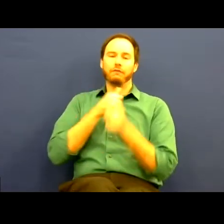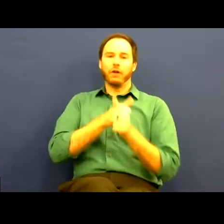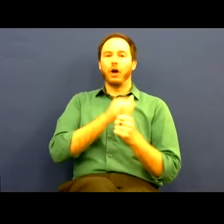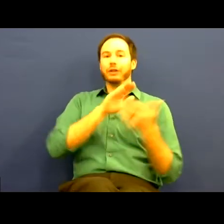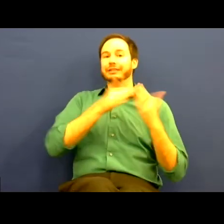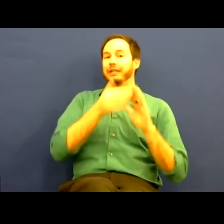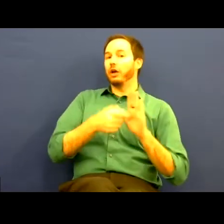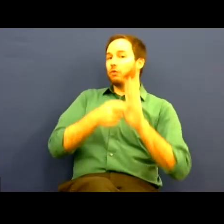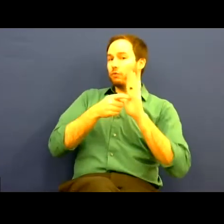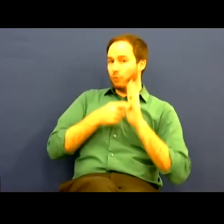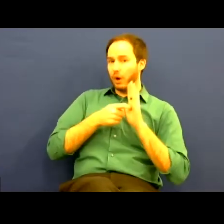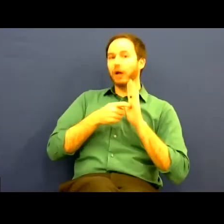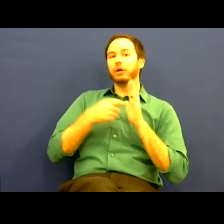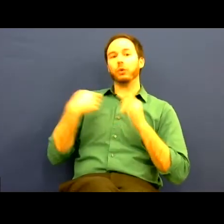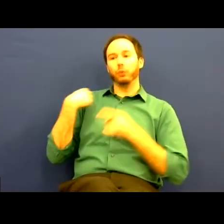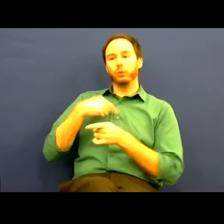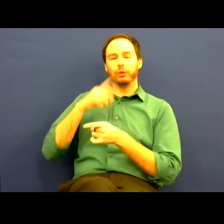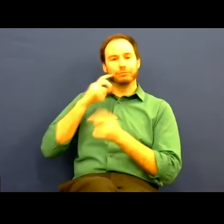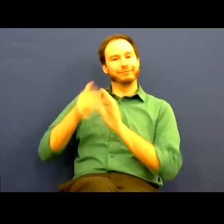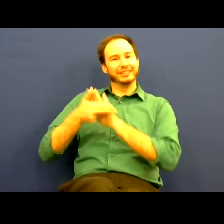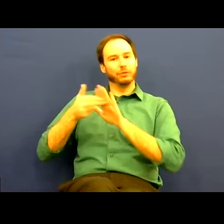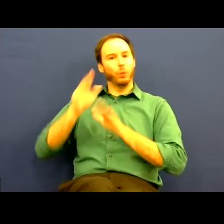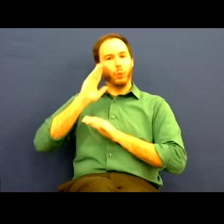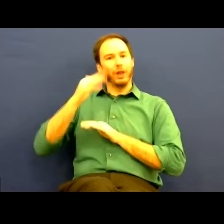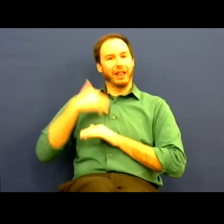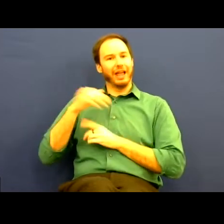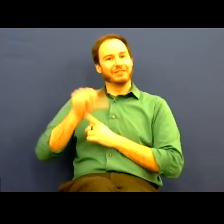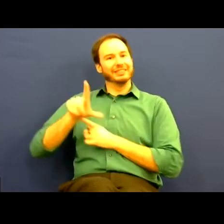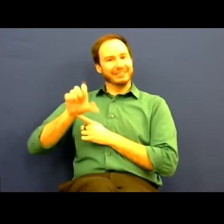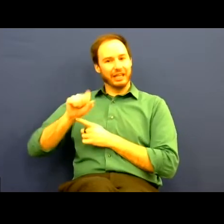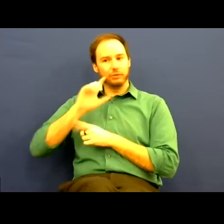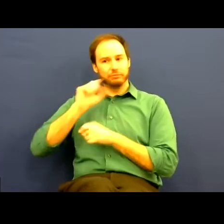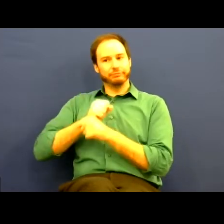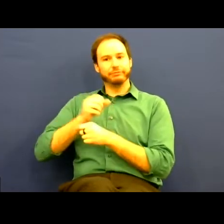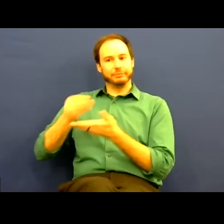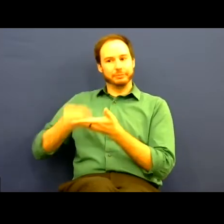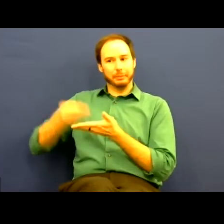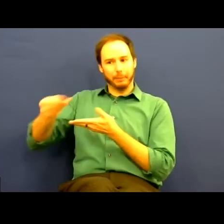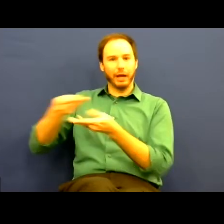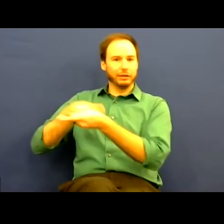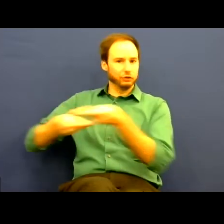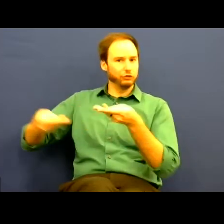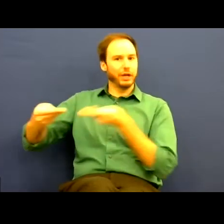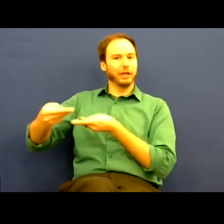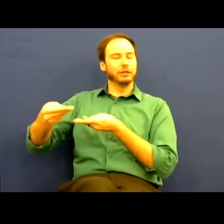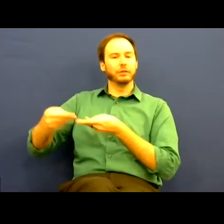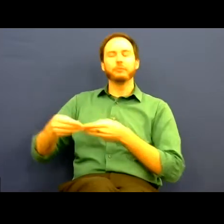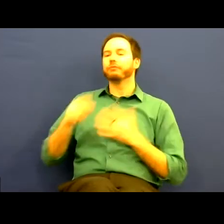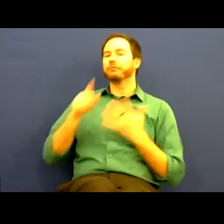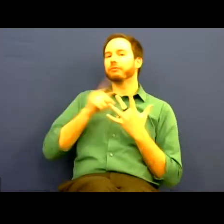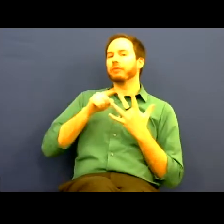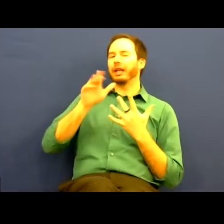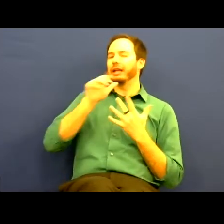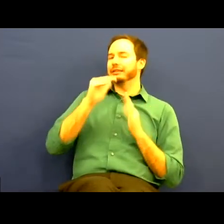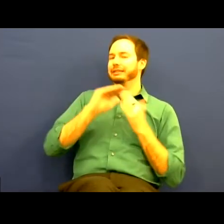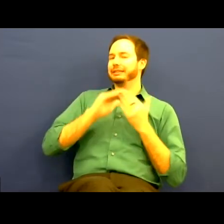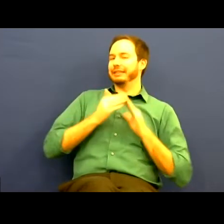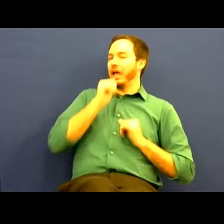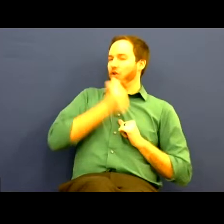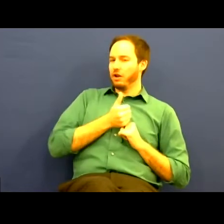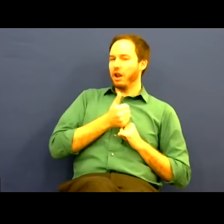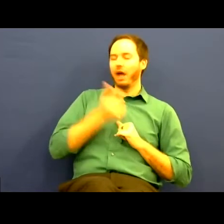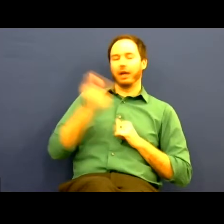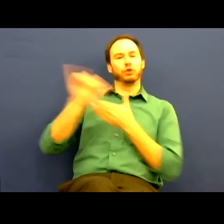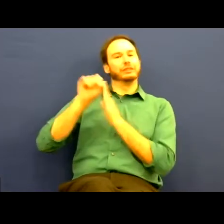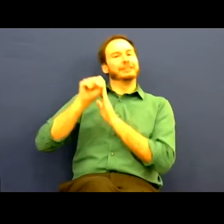town's requirements, because it is part of the transaction, and I believe It's actually not the town requirements. It's it's a